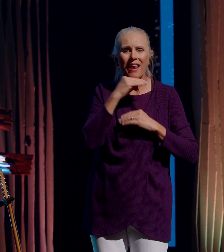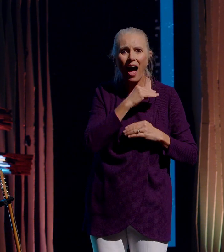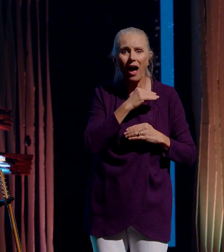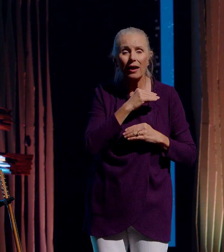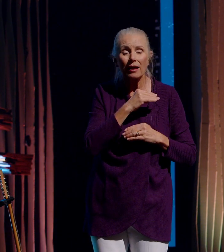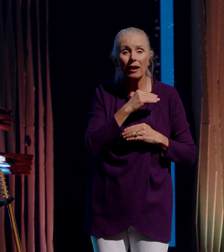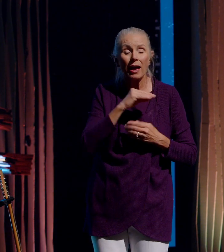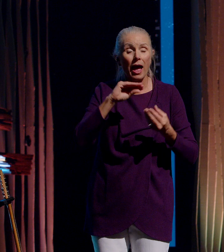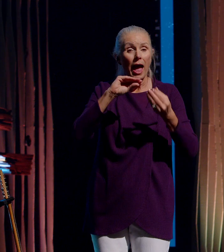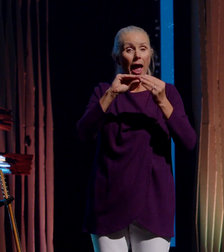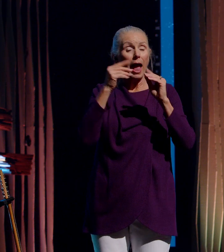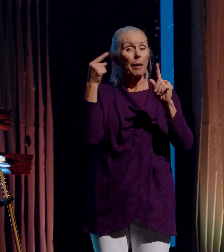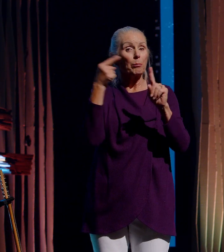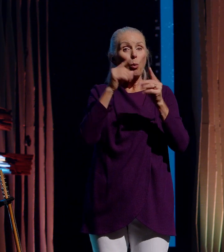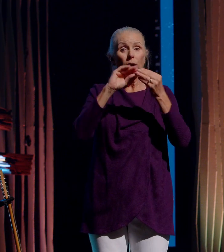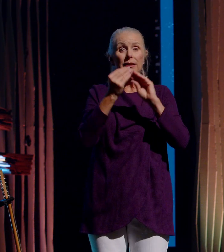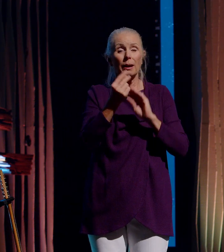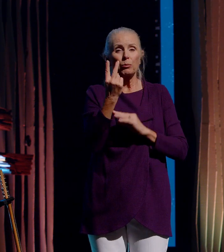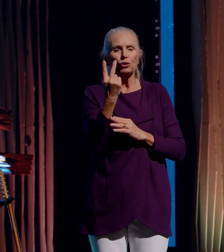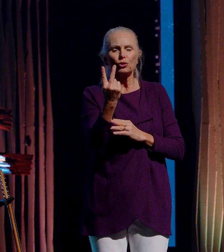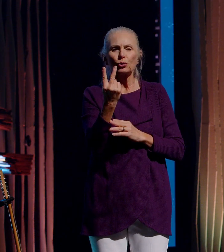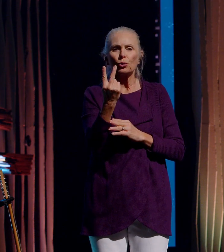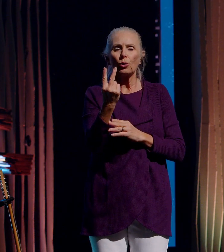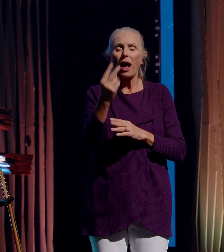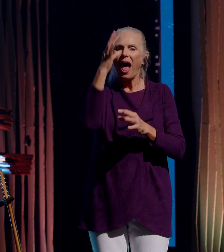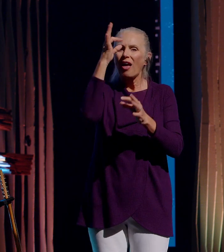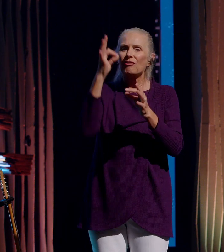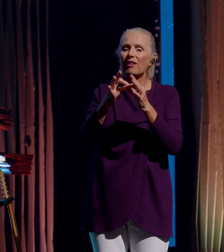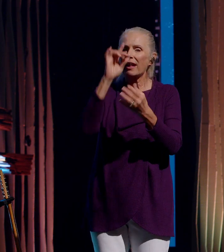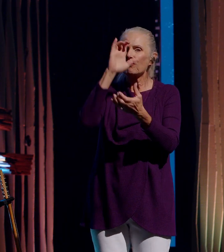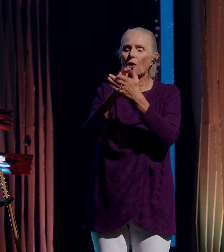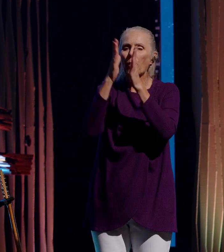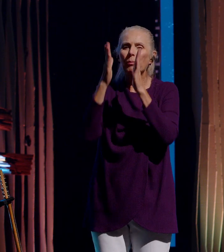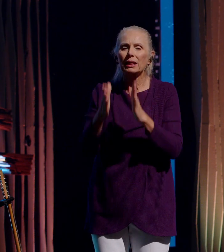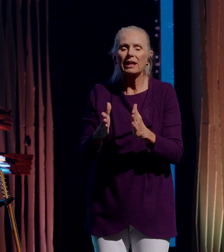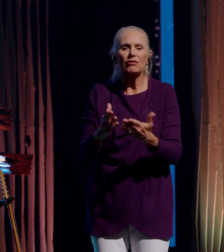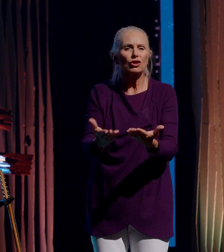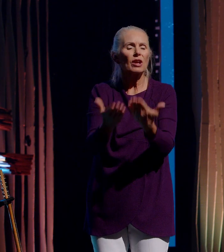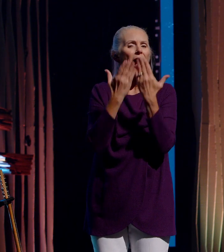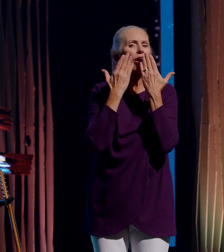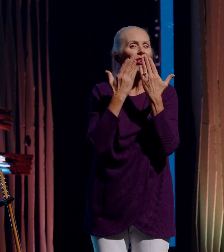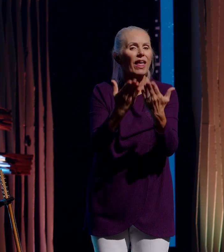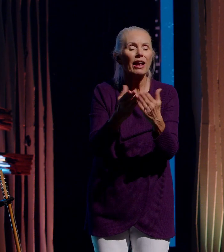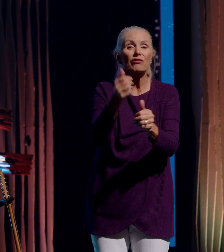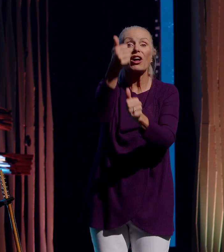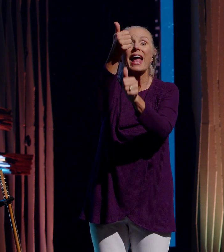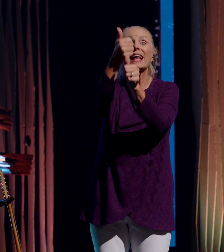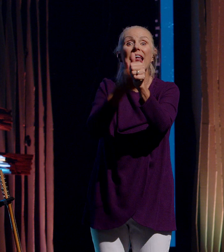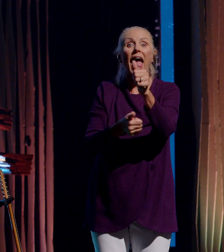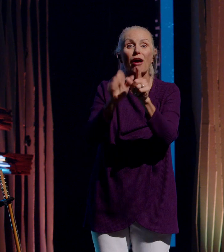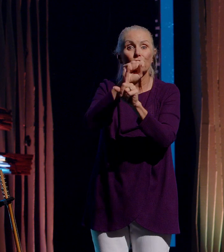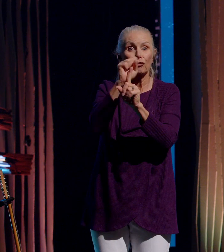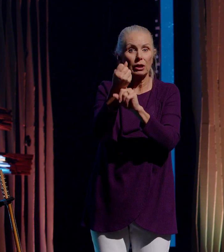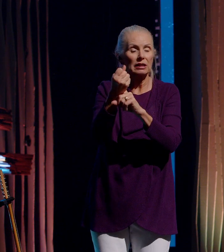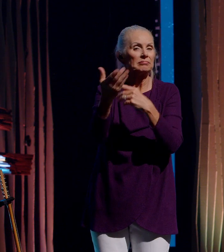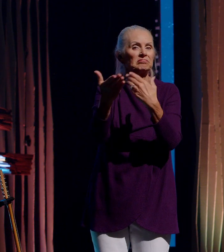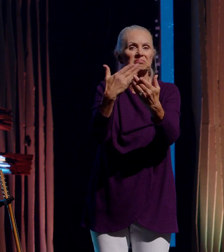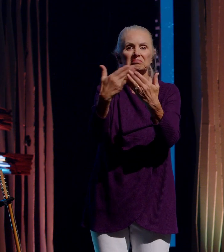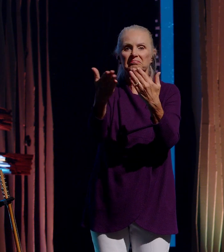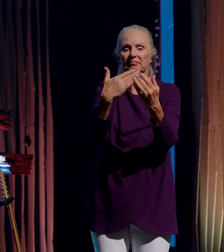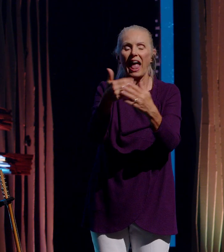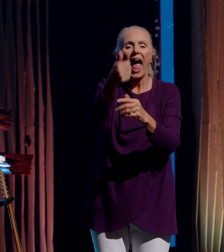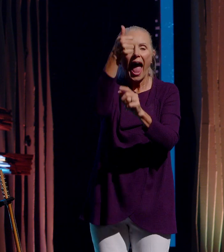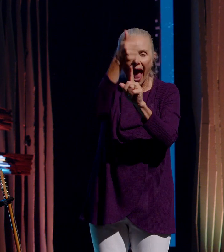today is this. Faithful believers are thankful in every circumstance. In